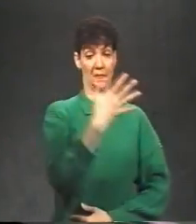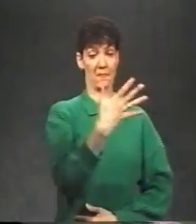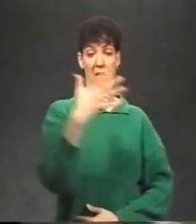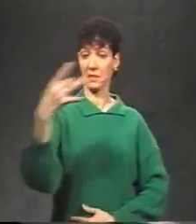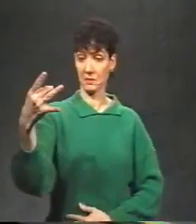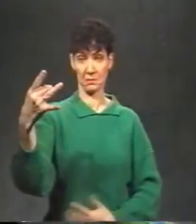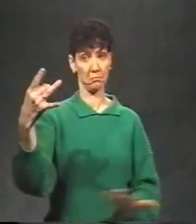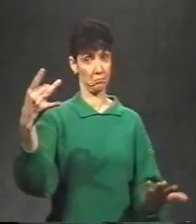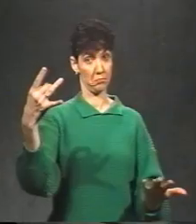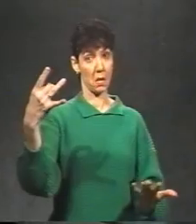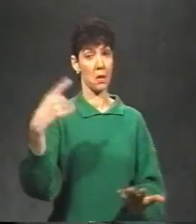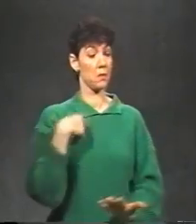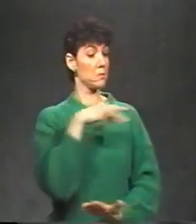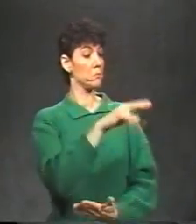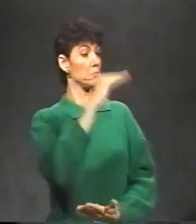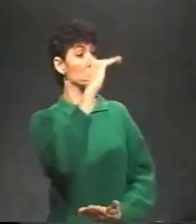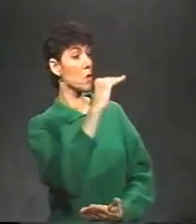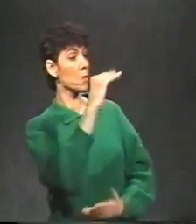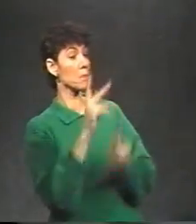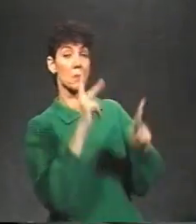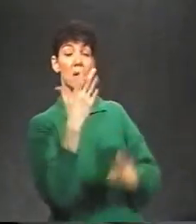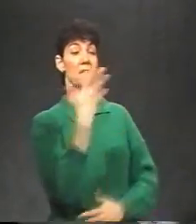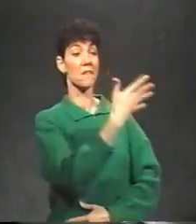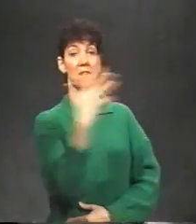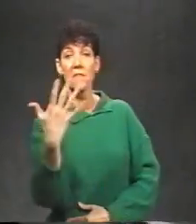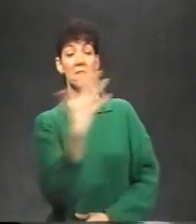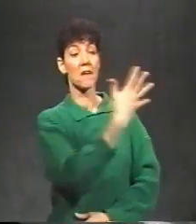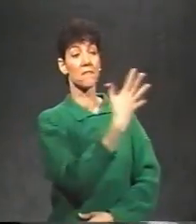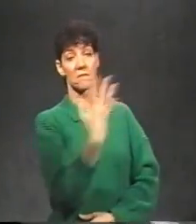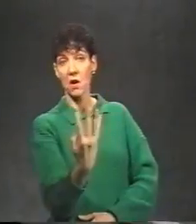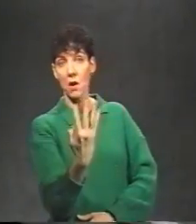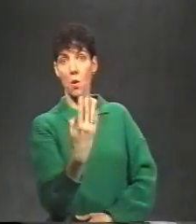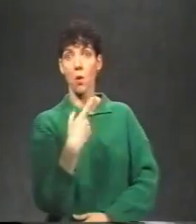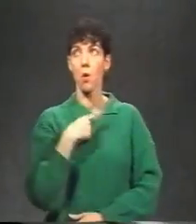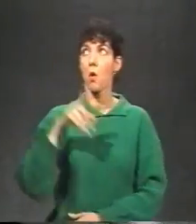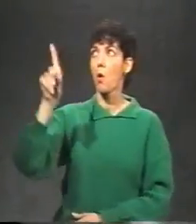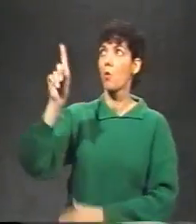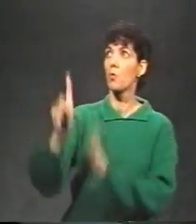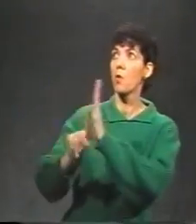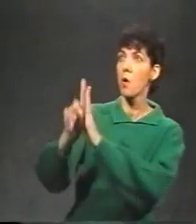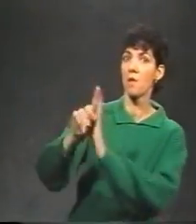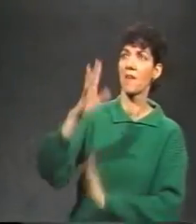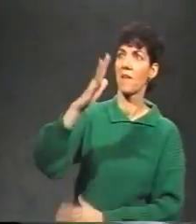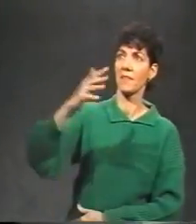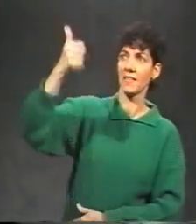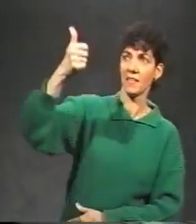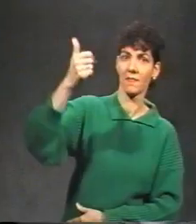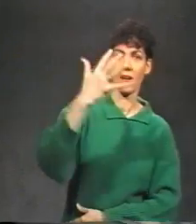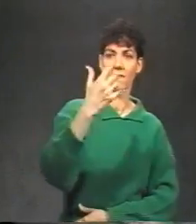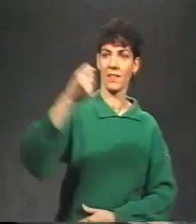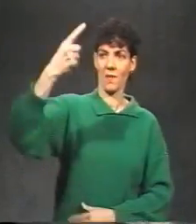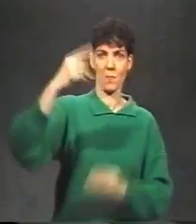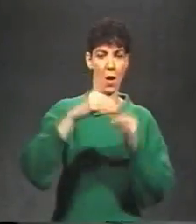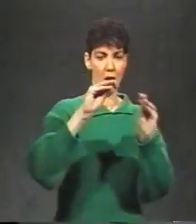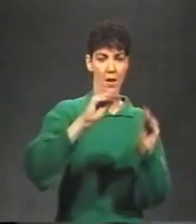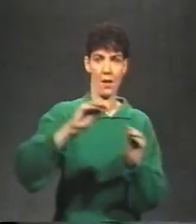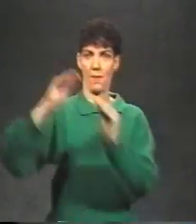people. I'm, for example, 5'8". If someone were 5'10" or